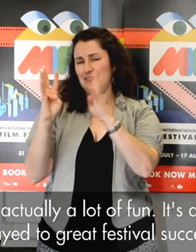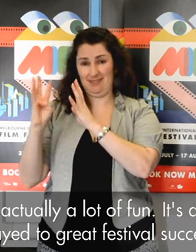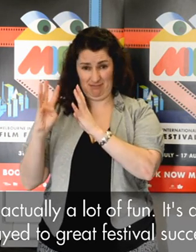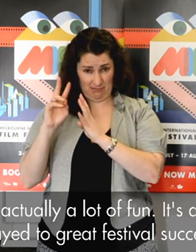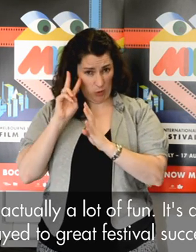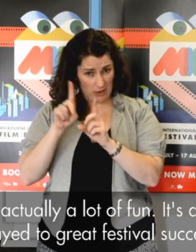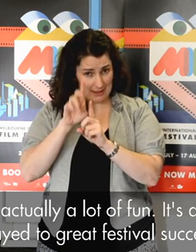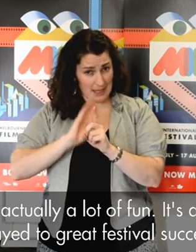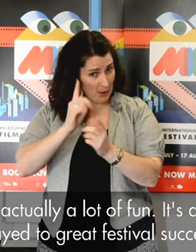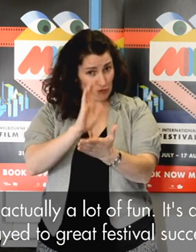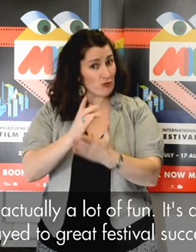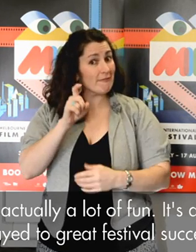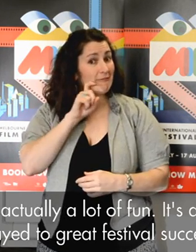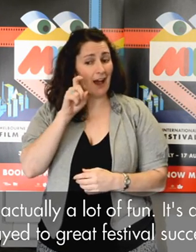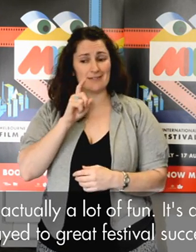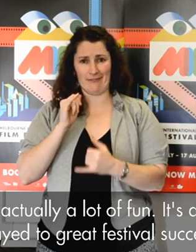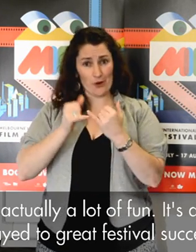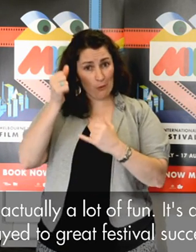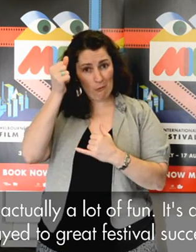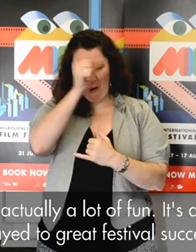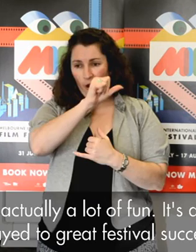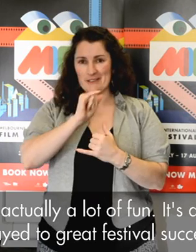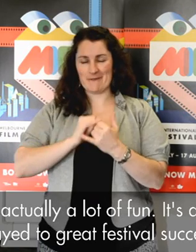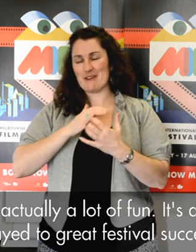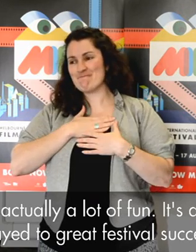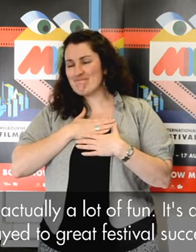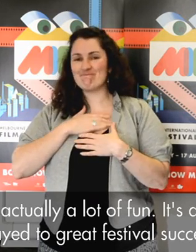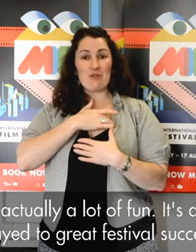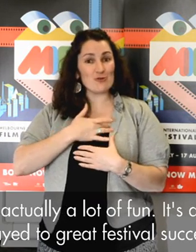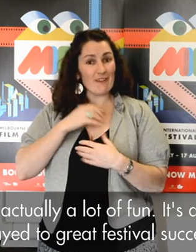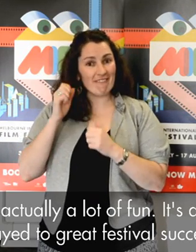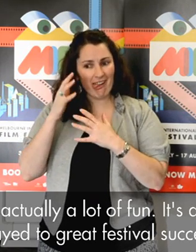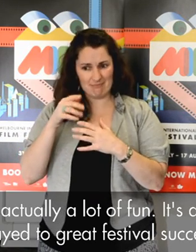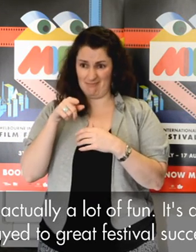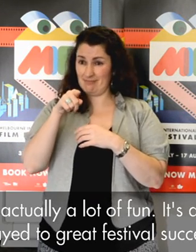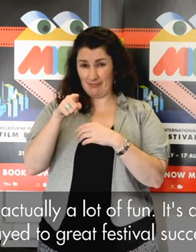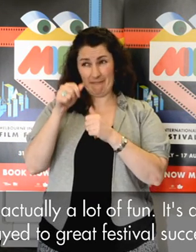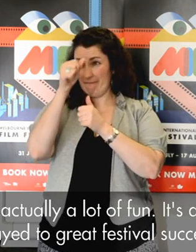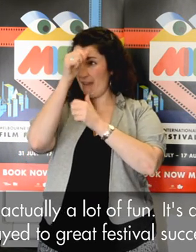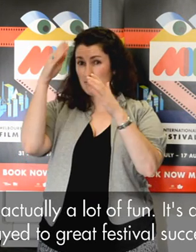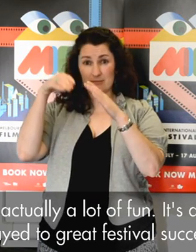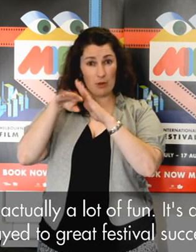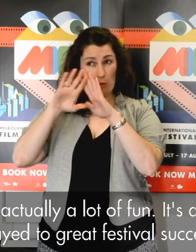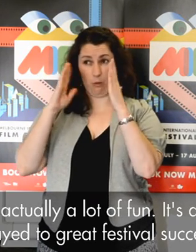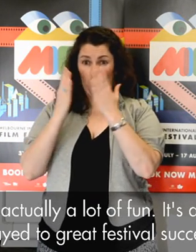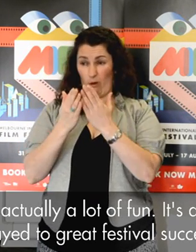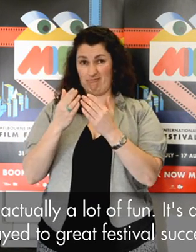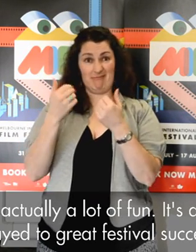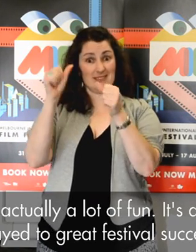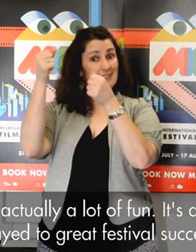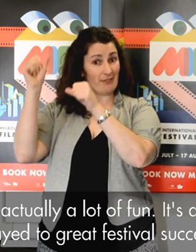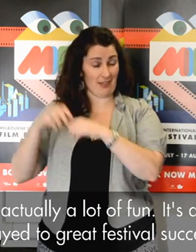funny, wise, tender film that's played to great festival success all around the world.